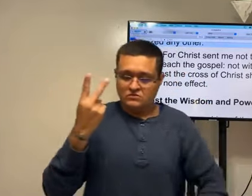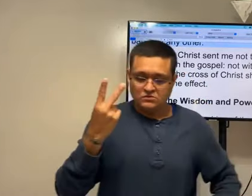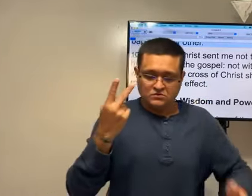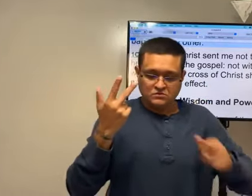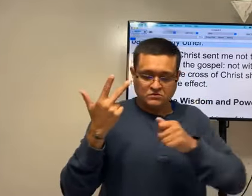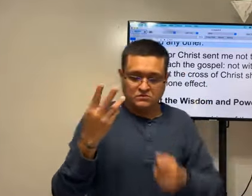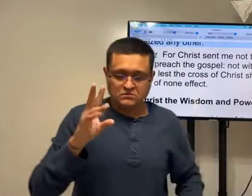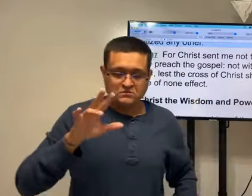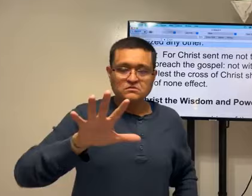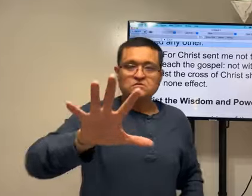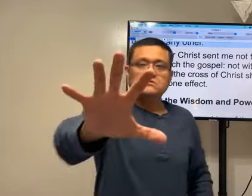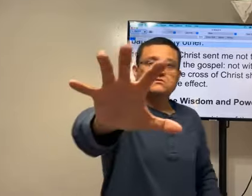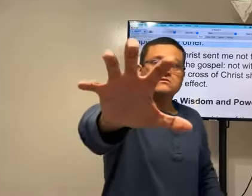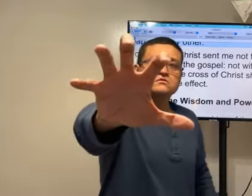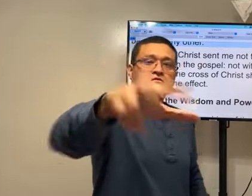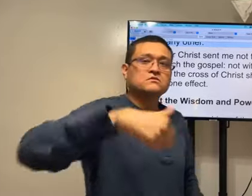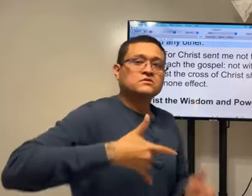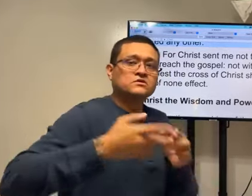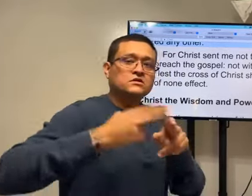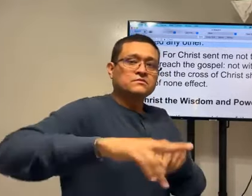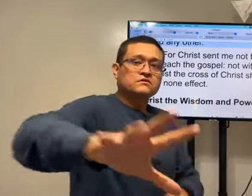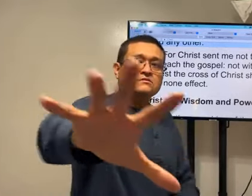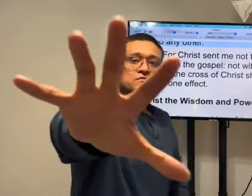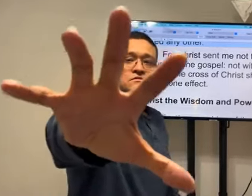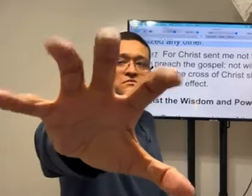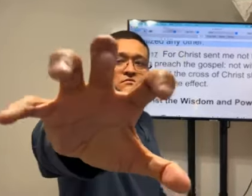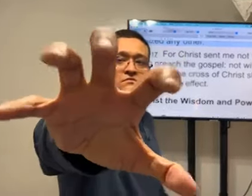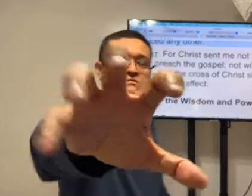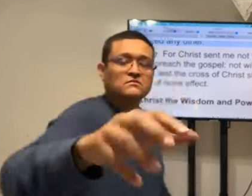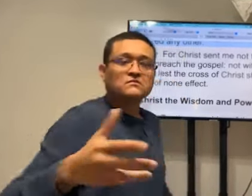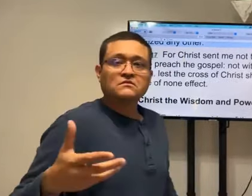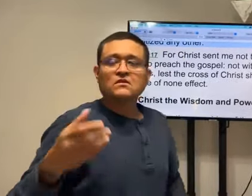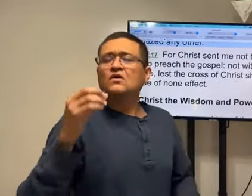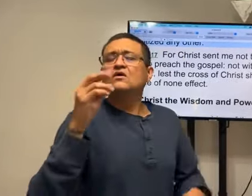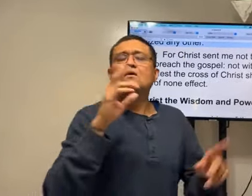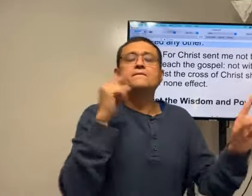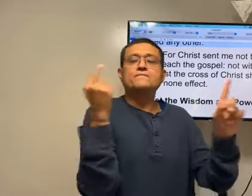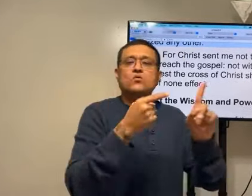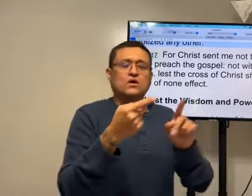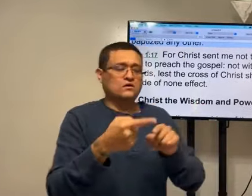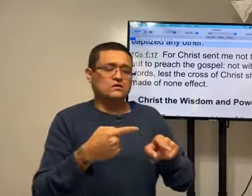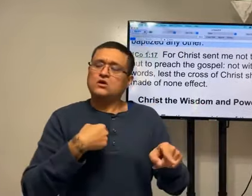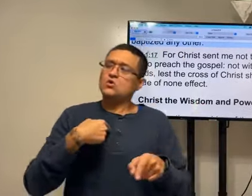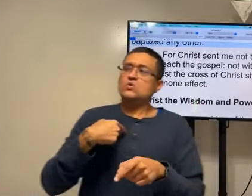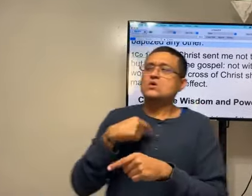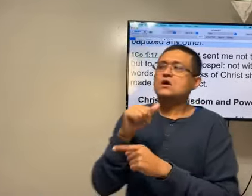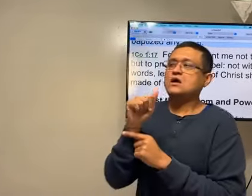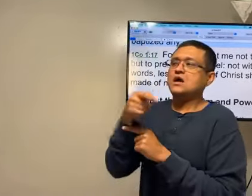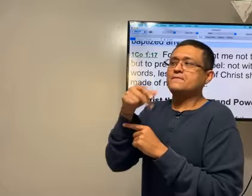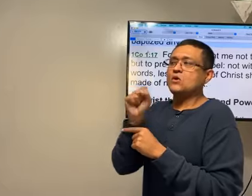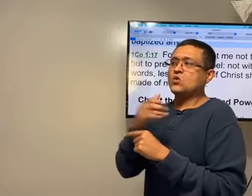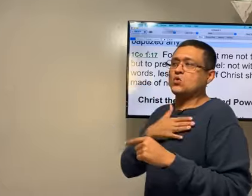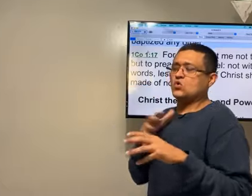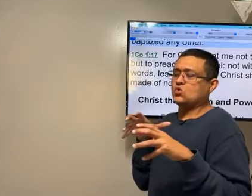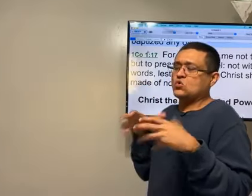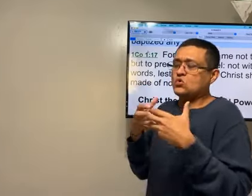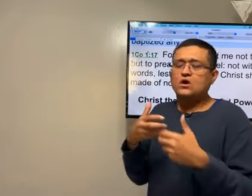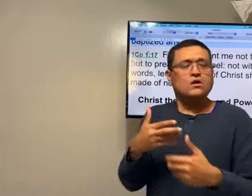So again, I've been in church for about 20 years, and I've seen several times to where, you know, we're in church and someone wants to be baptized,